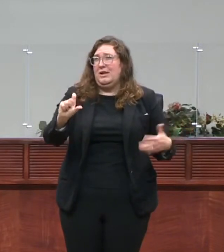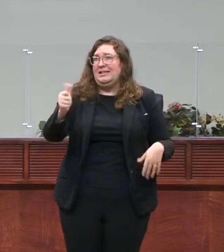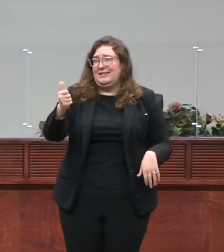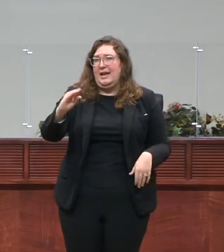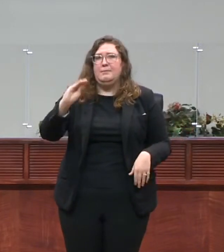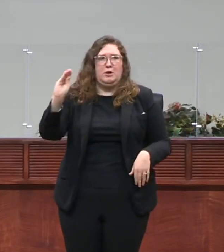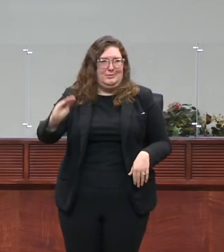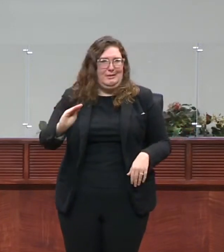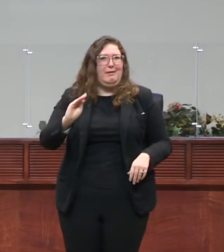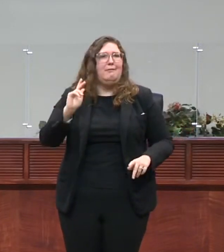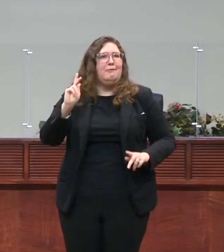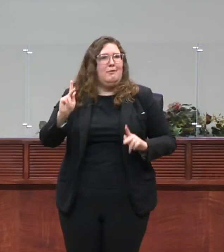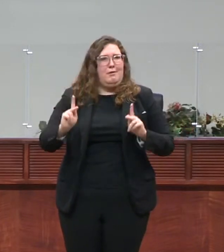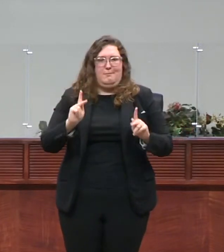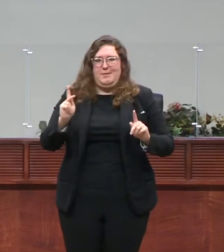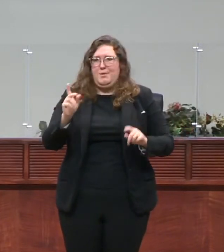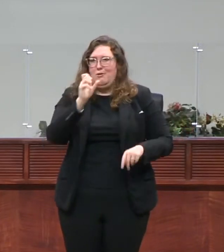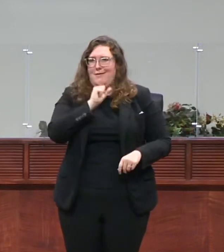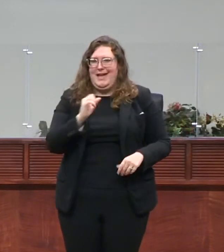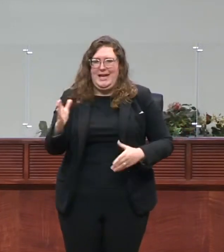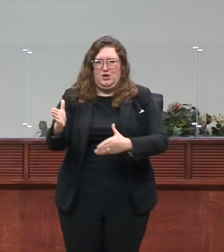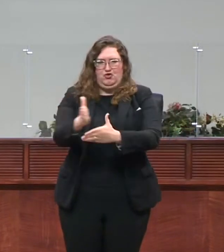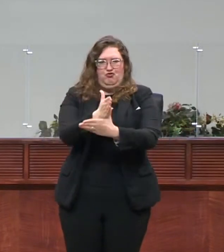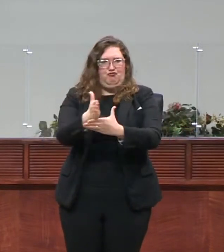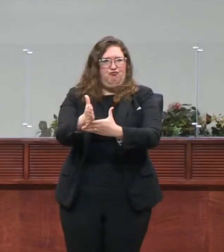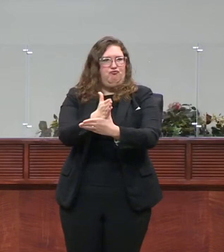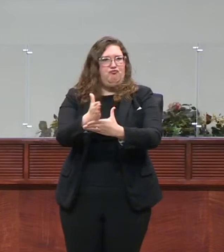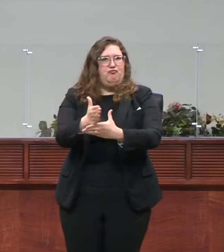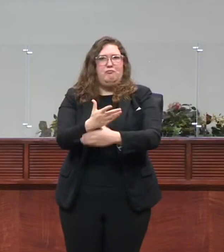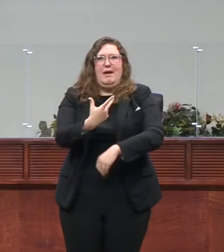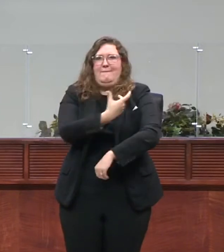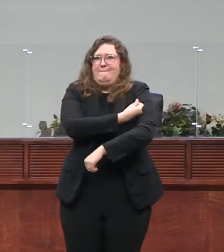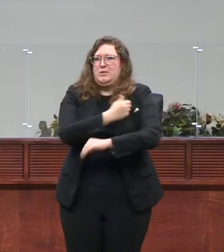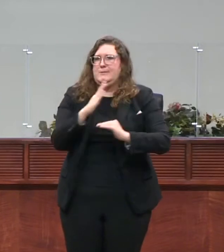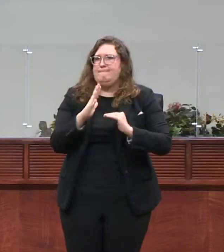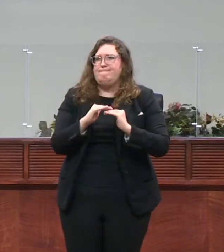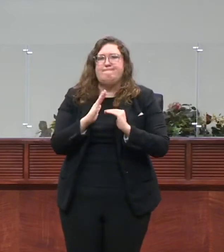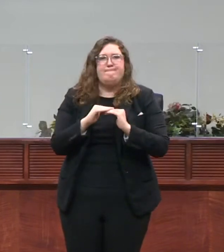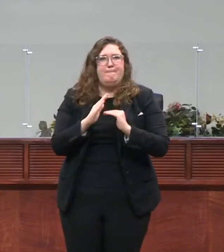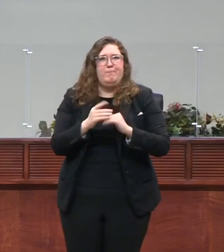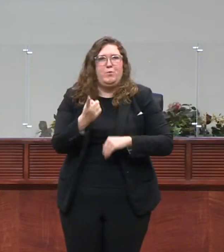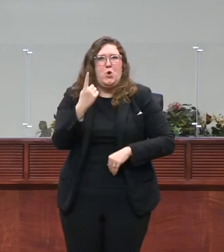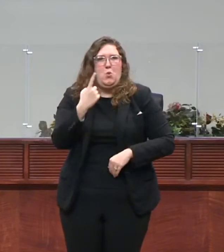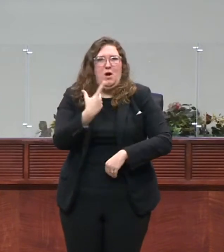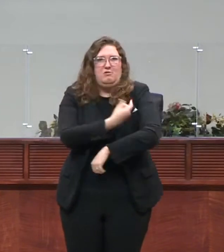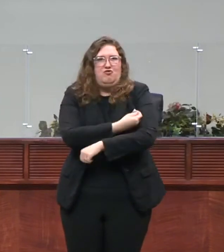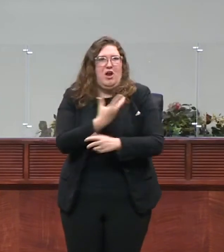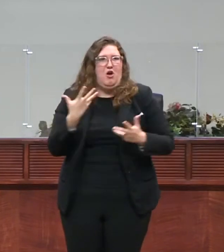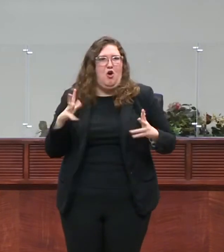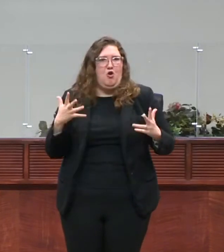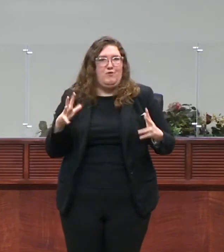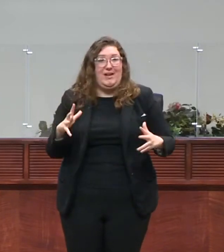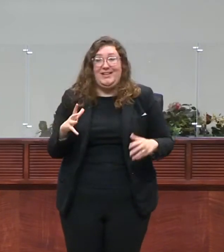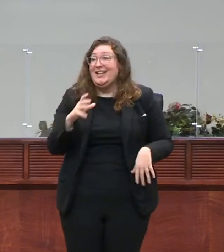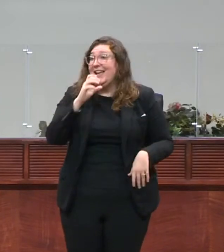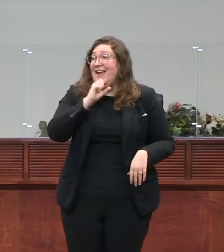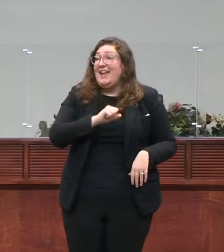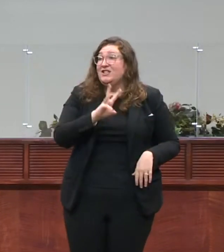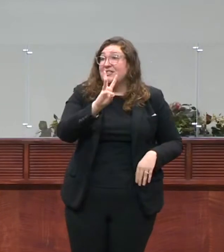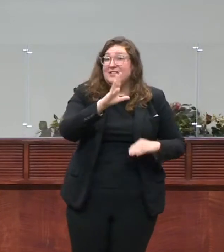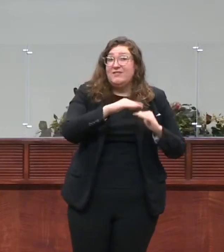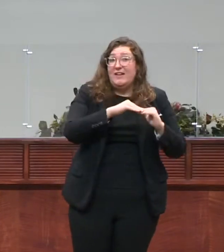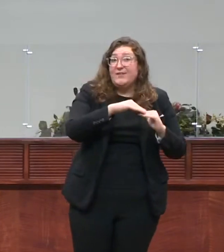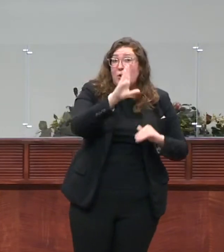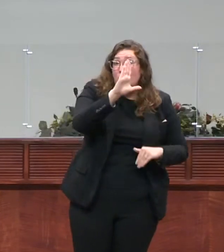53.10%. I just want to give you the data for age group. Just for people who are 65 plus,